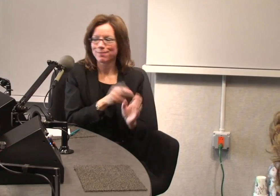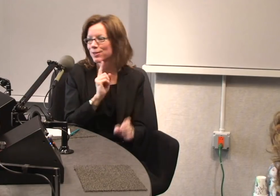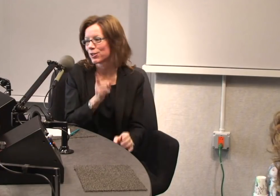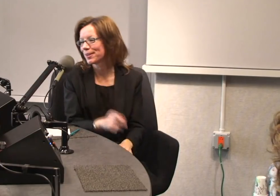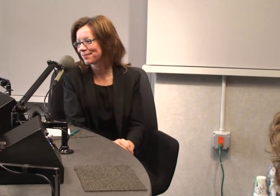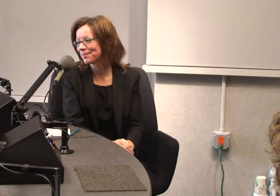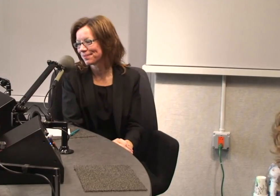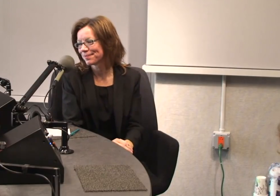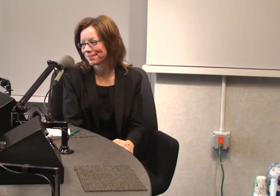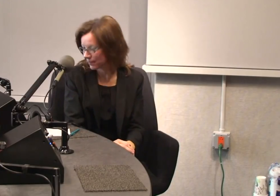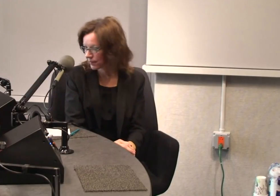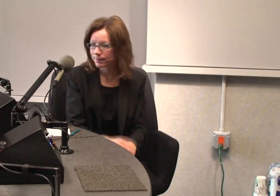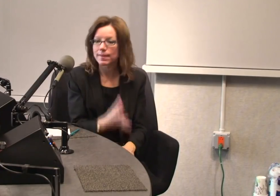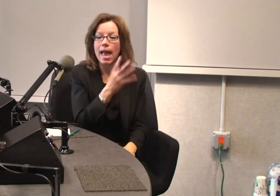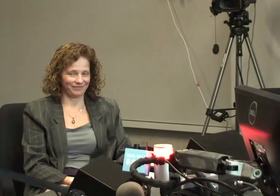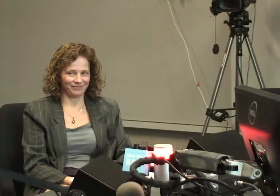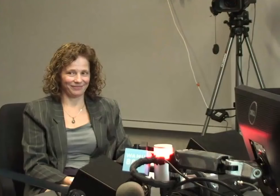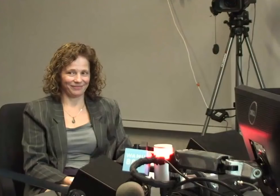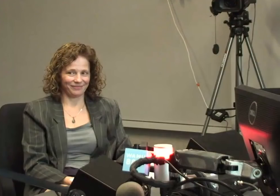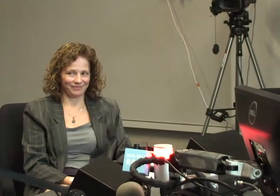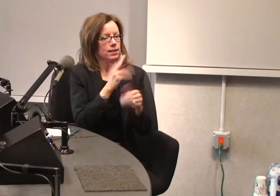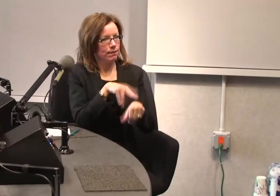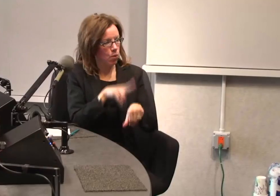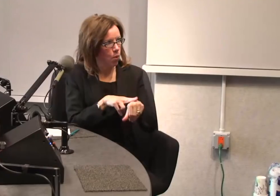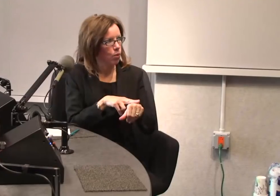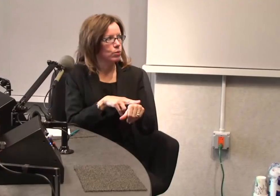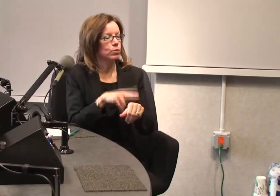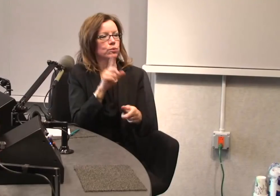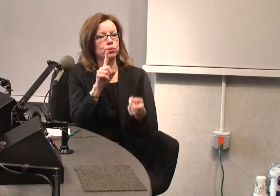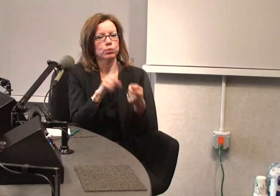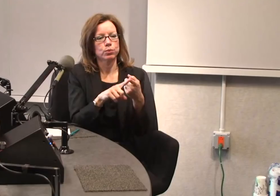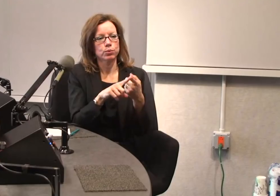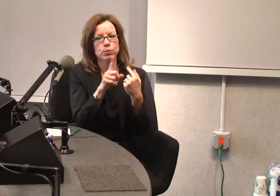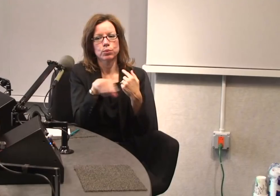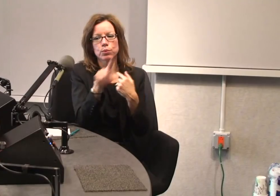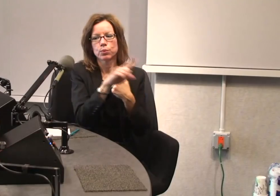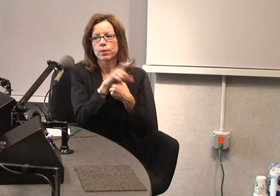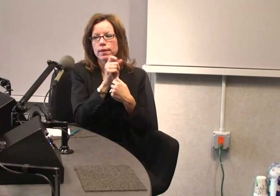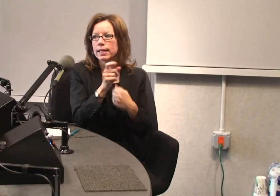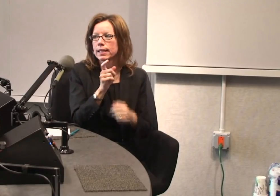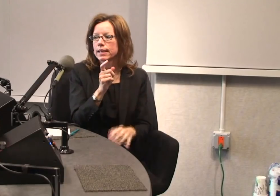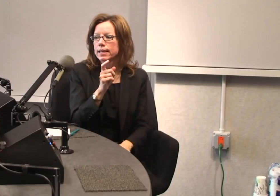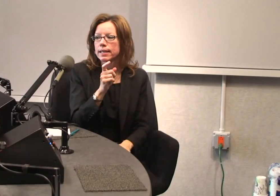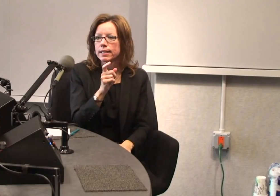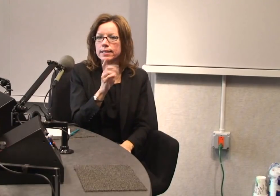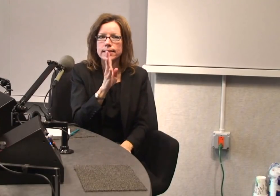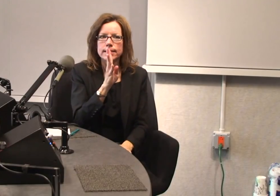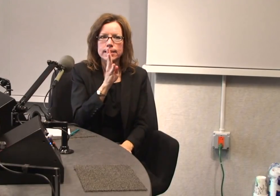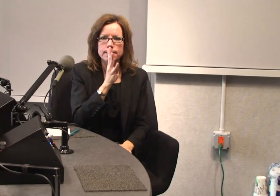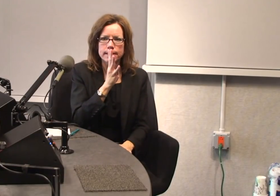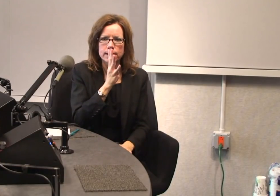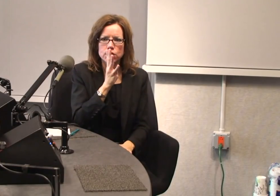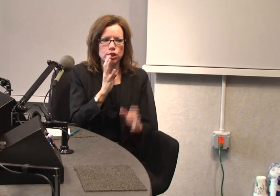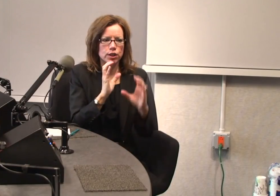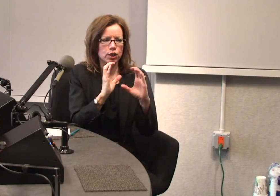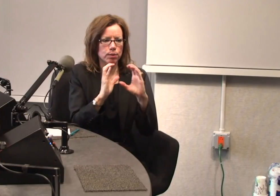Sure. And our thanks, of course, go out to the Speech Communications and Speech.com for